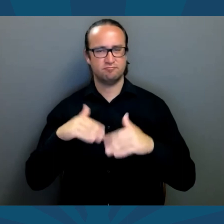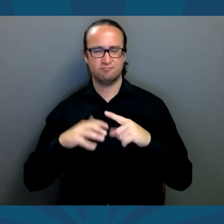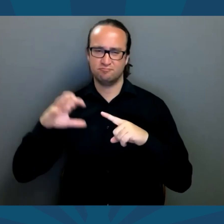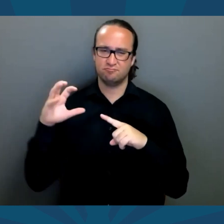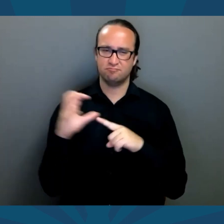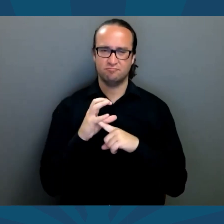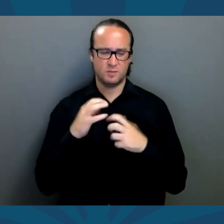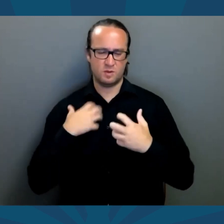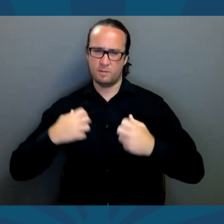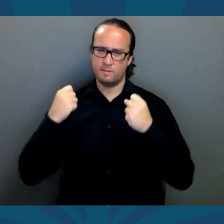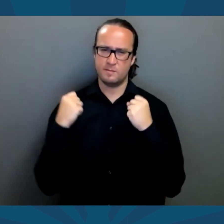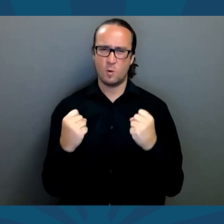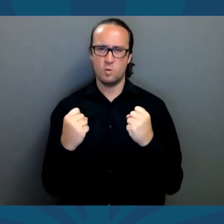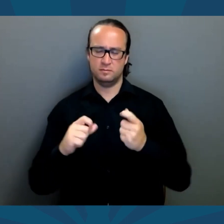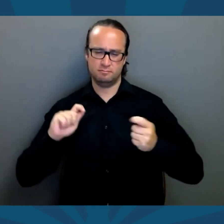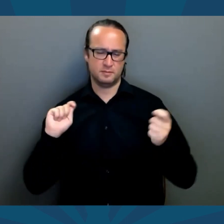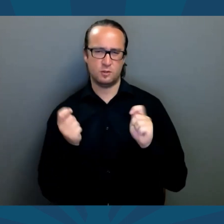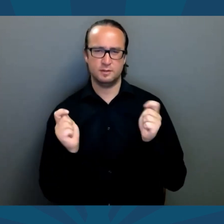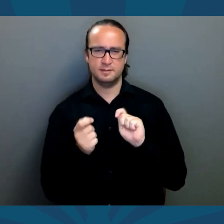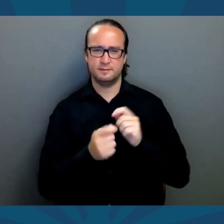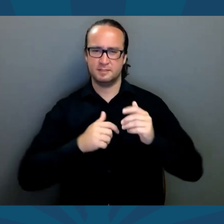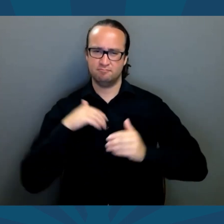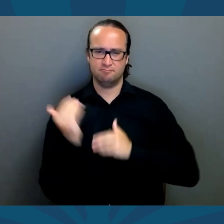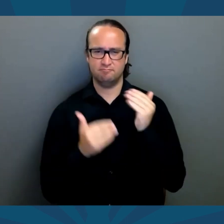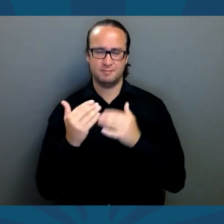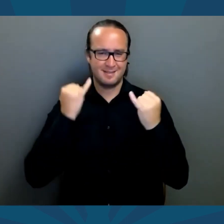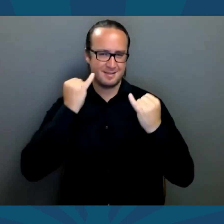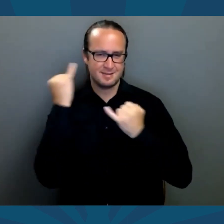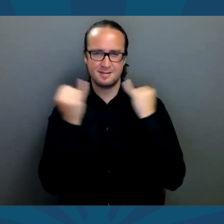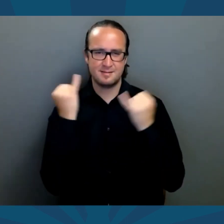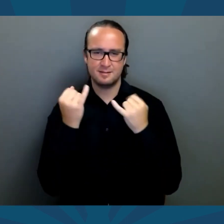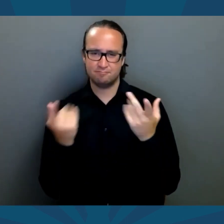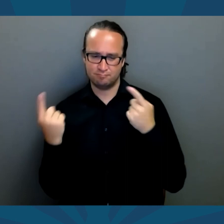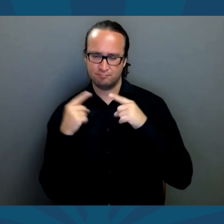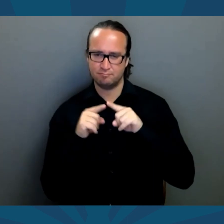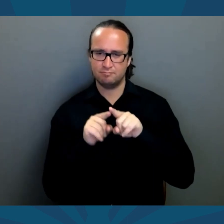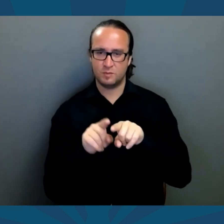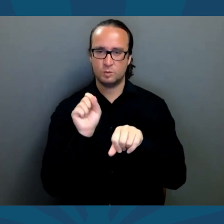alongside her peers to produce tangible results for the people of Arizona.